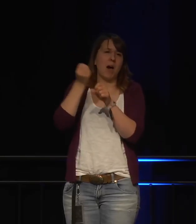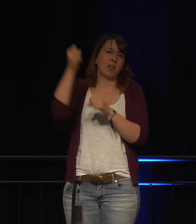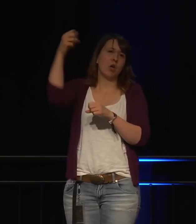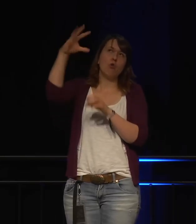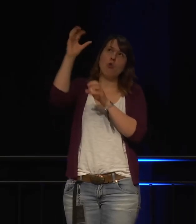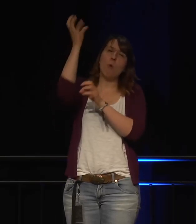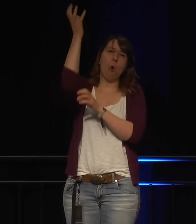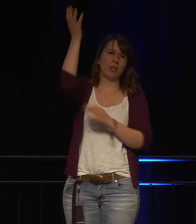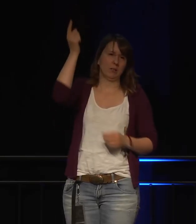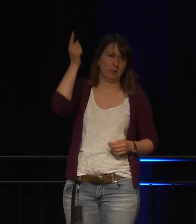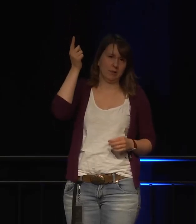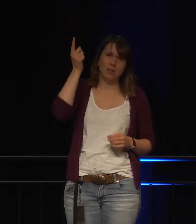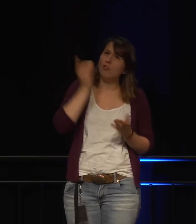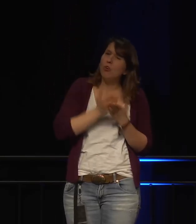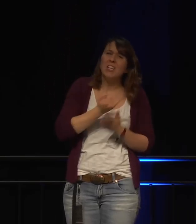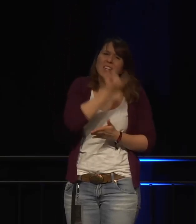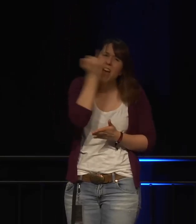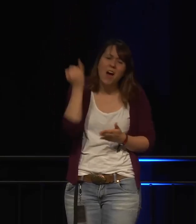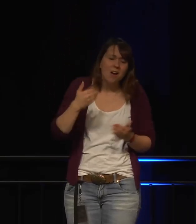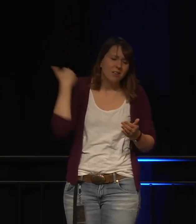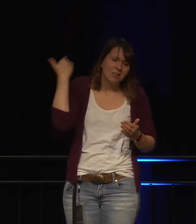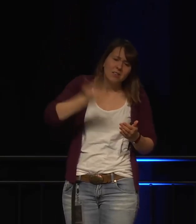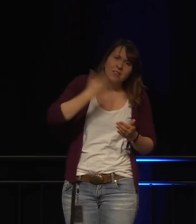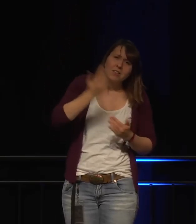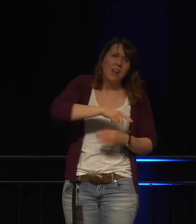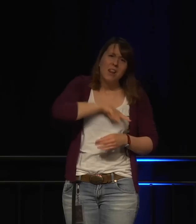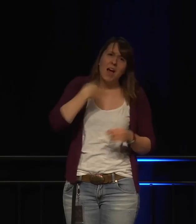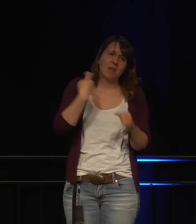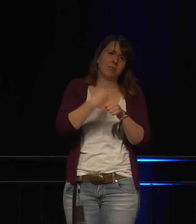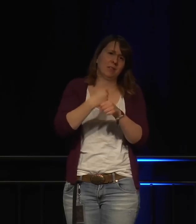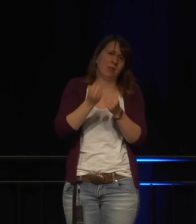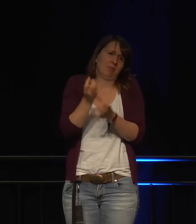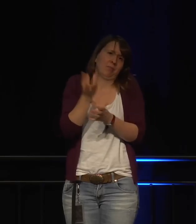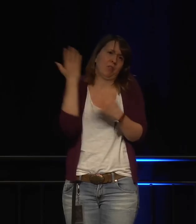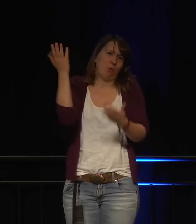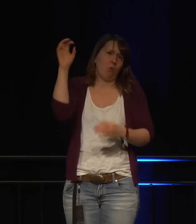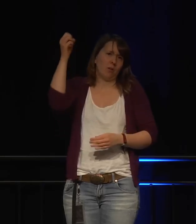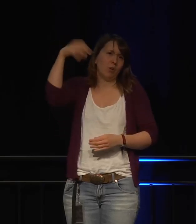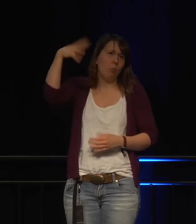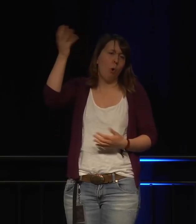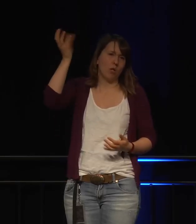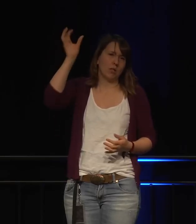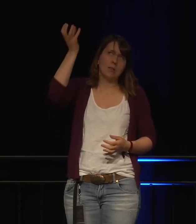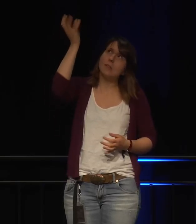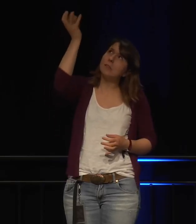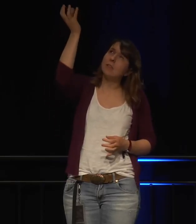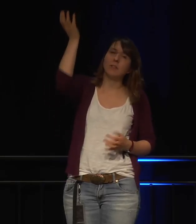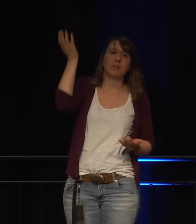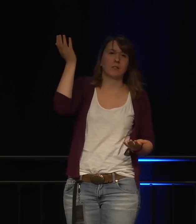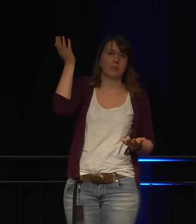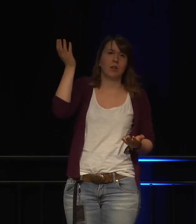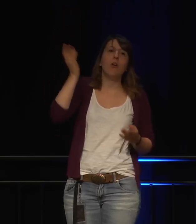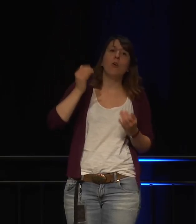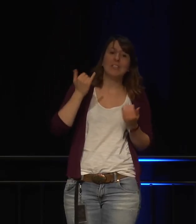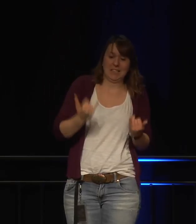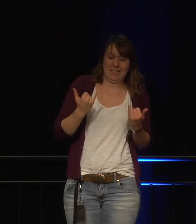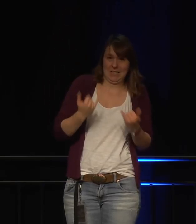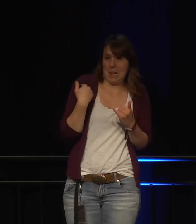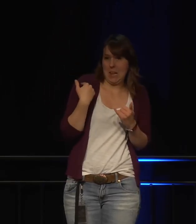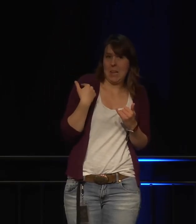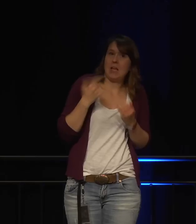years and years and years, and actually, they started to make connected light